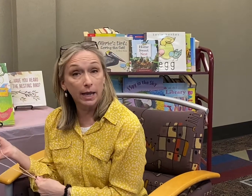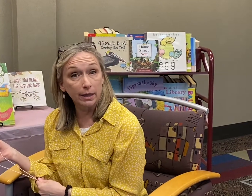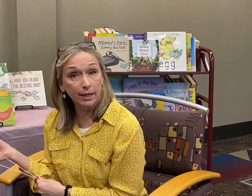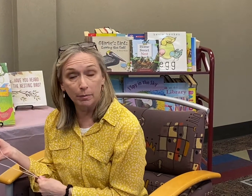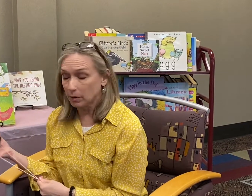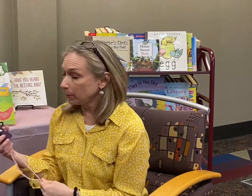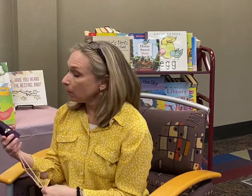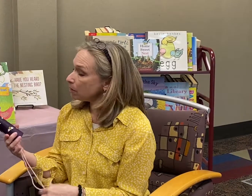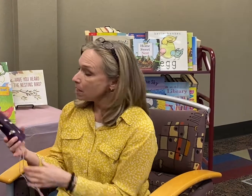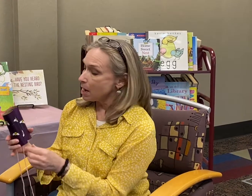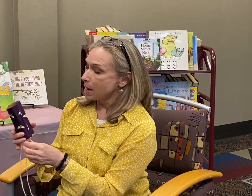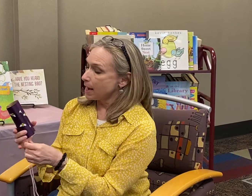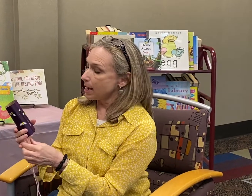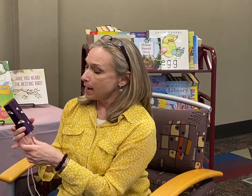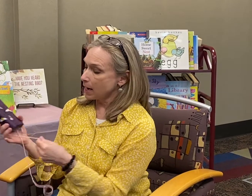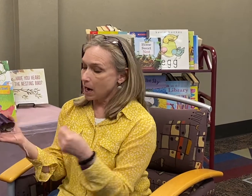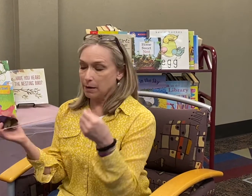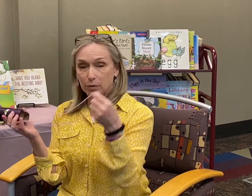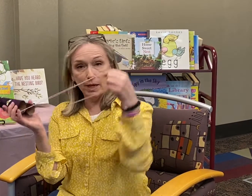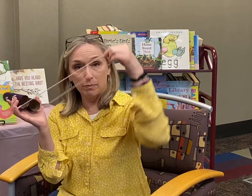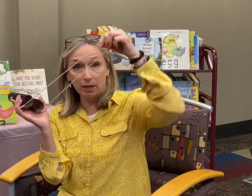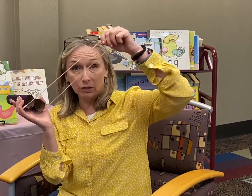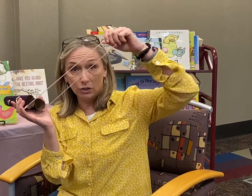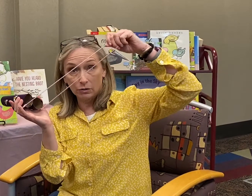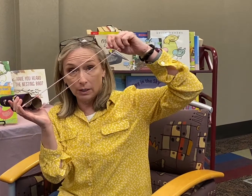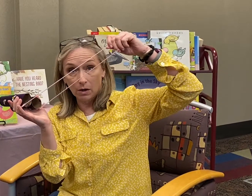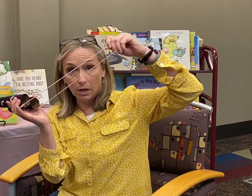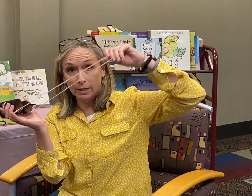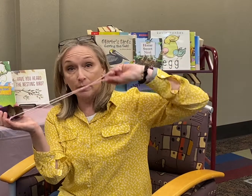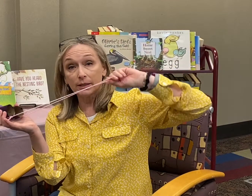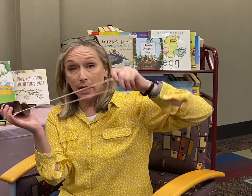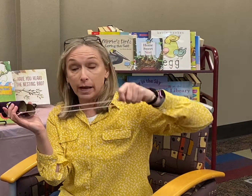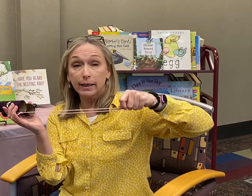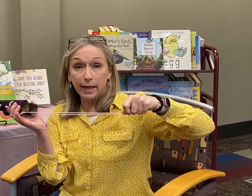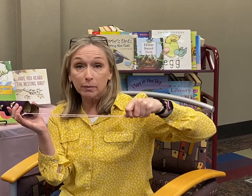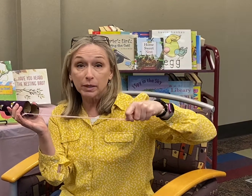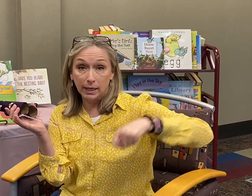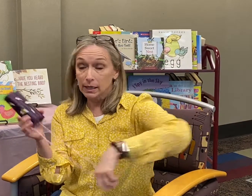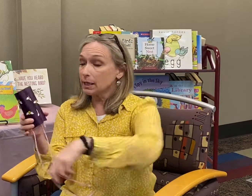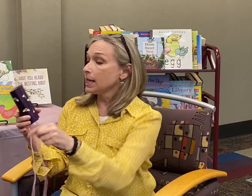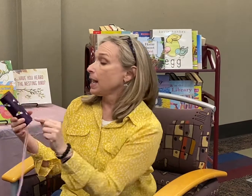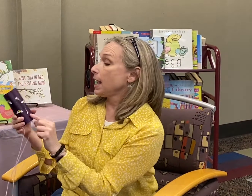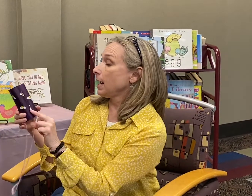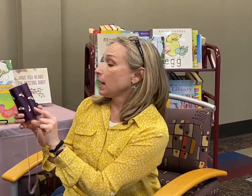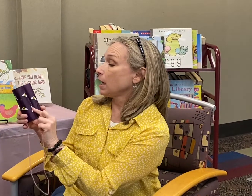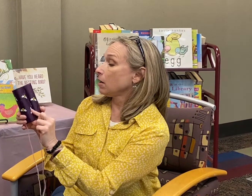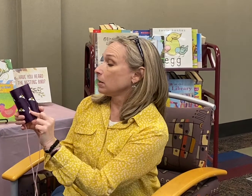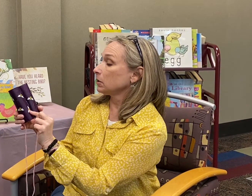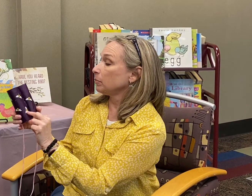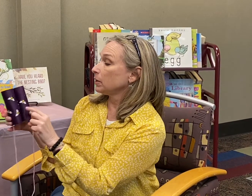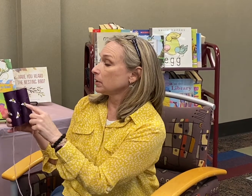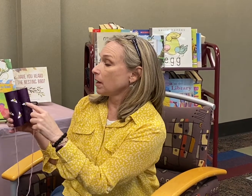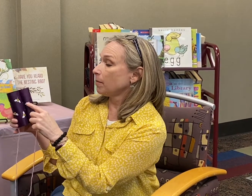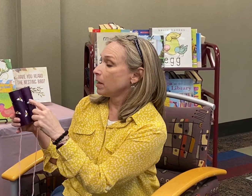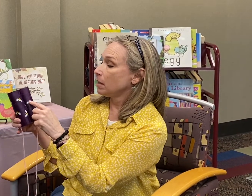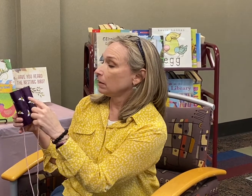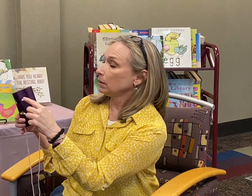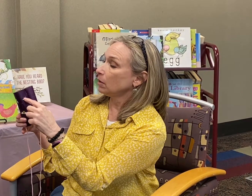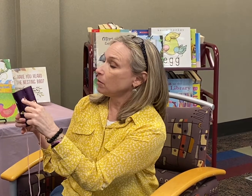like purple. And I put a pink string on it because I like pink. And I also put some little